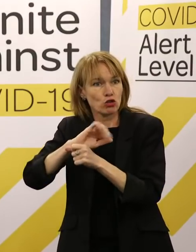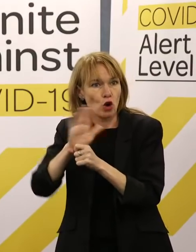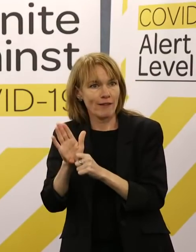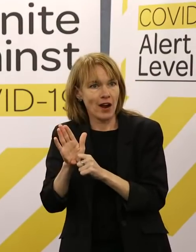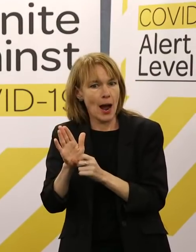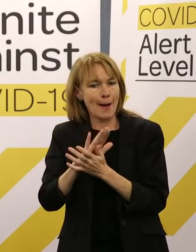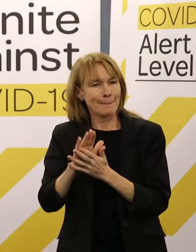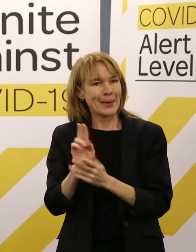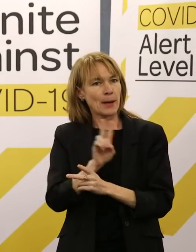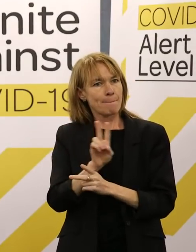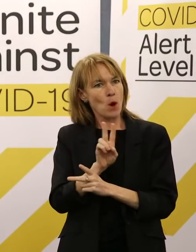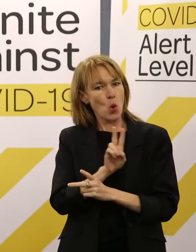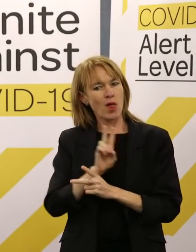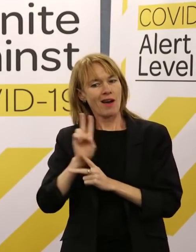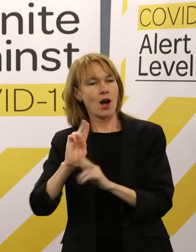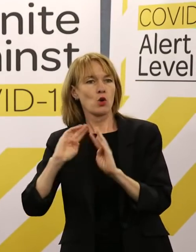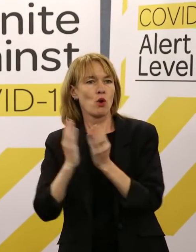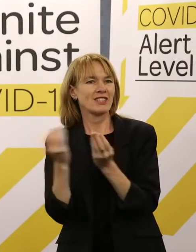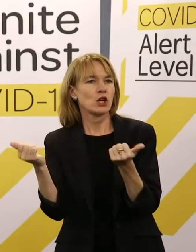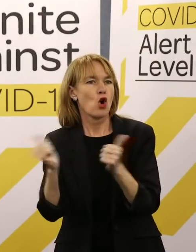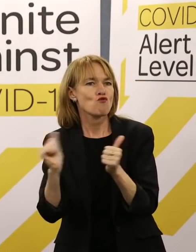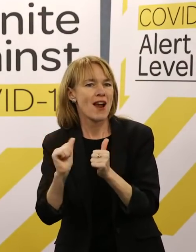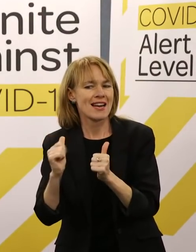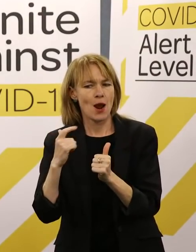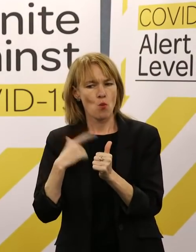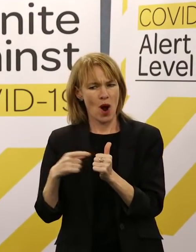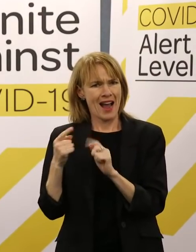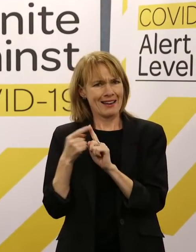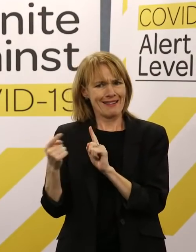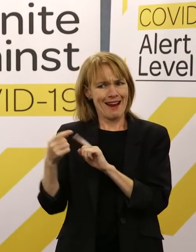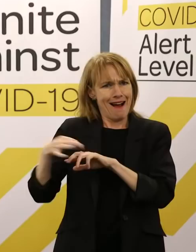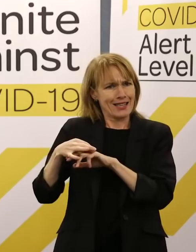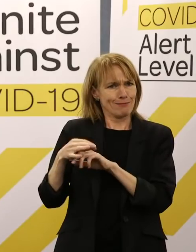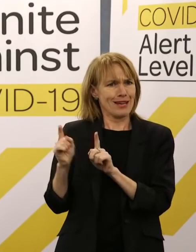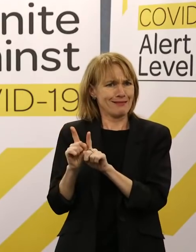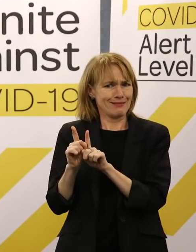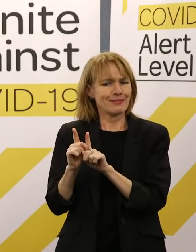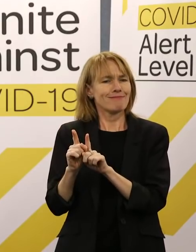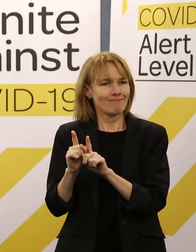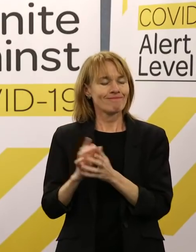in the quarantine facility as she was considered a close contact.